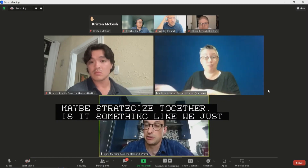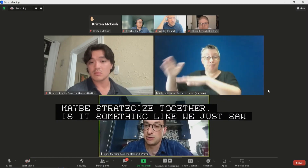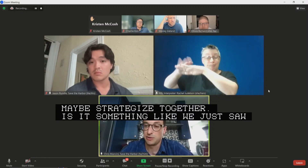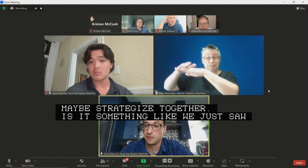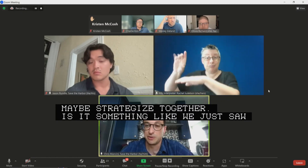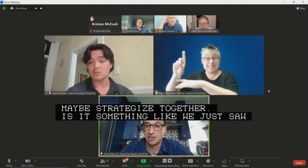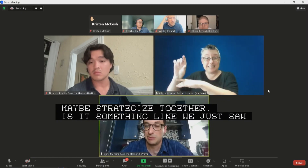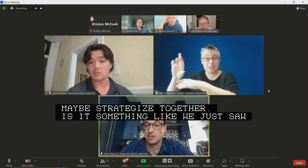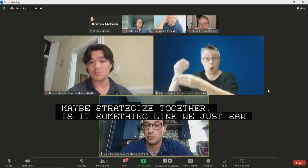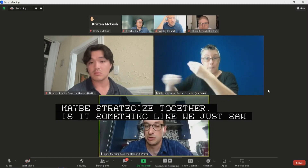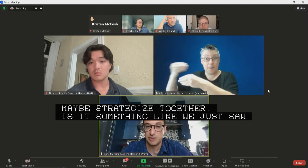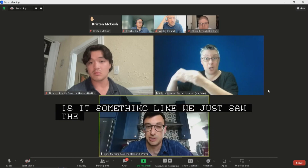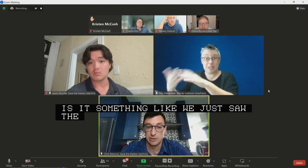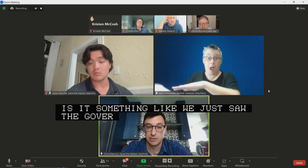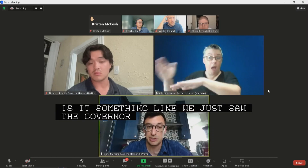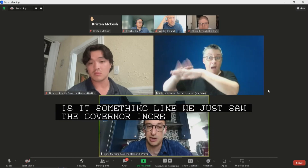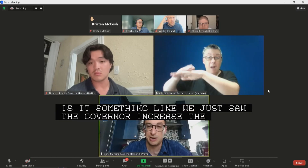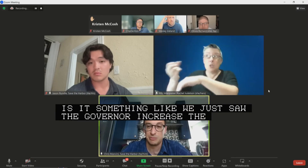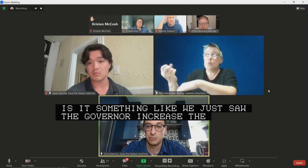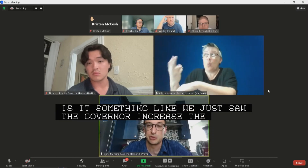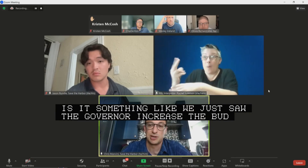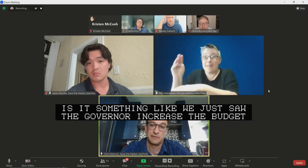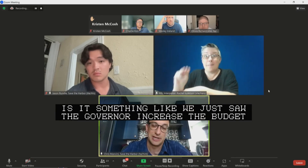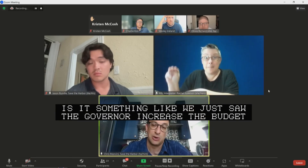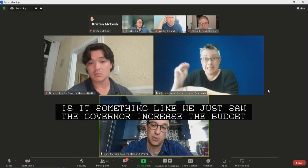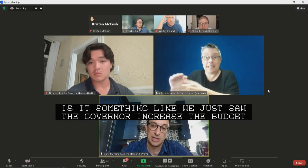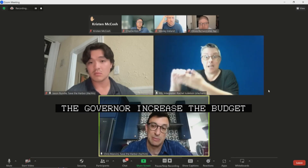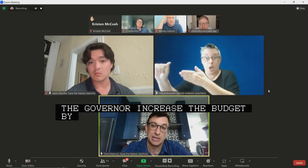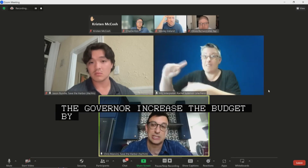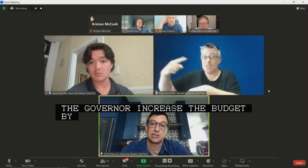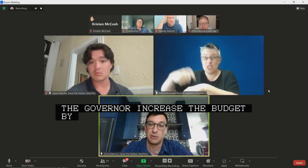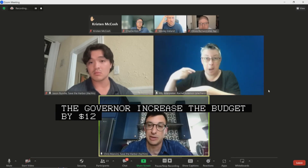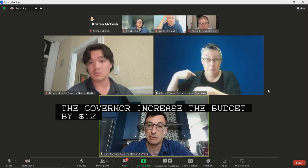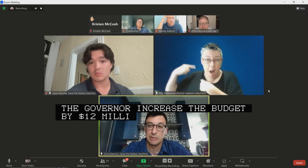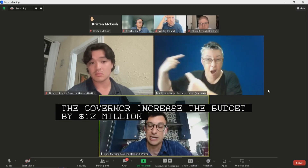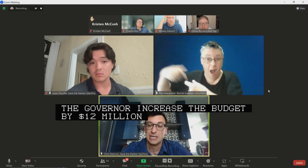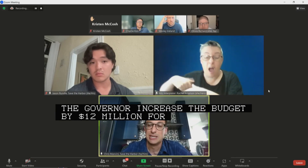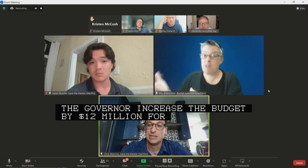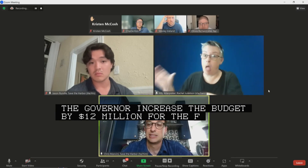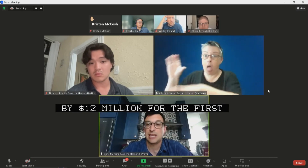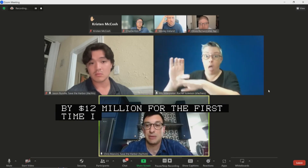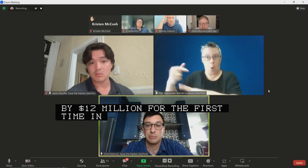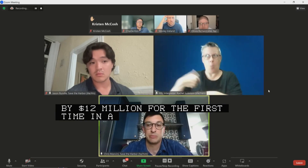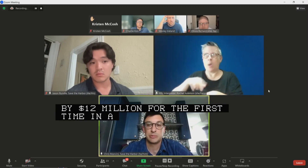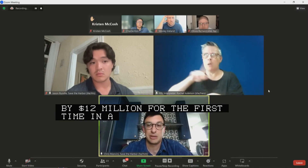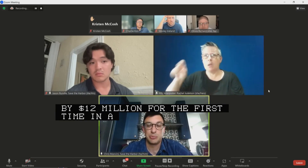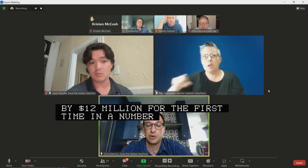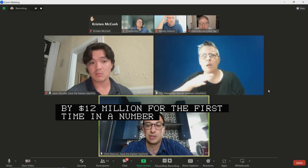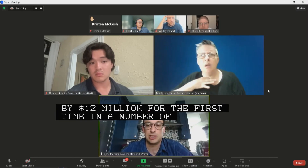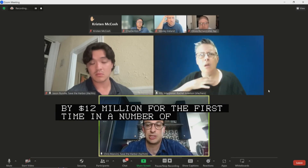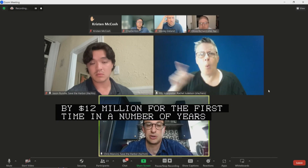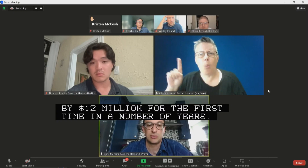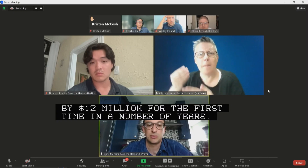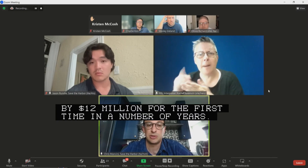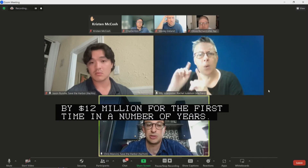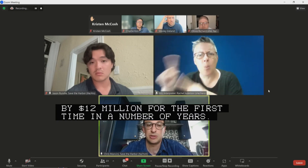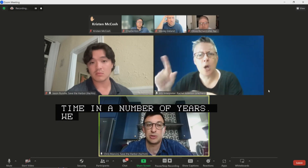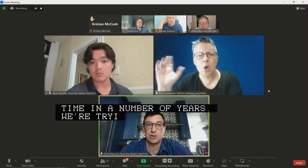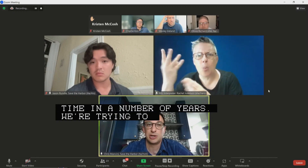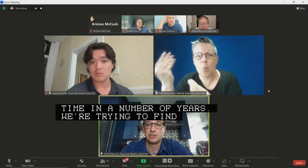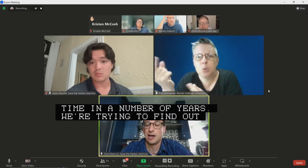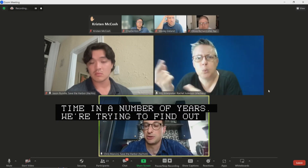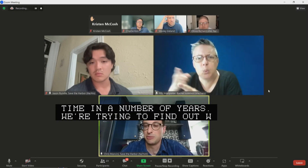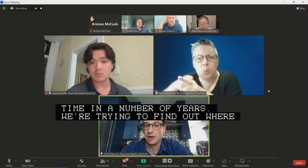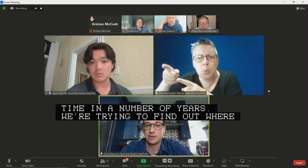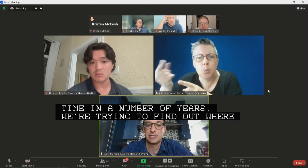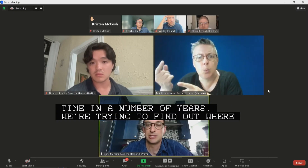$12 million for the first time in a number of years. We're trying to find out where that money's going, but same point, is there